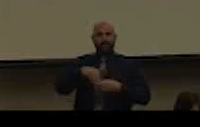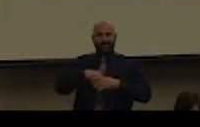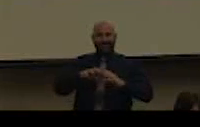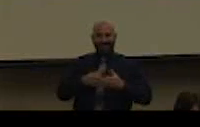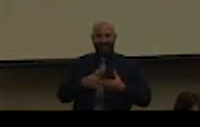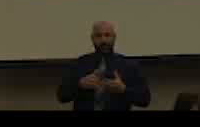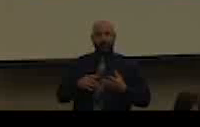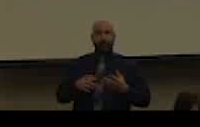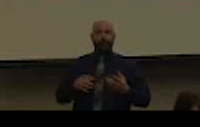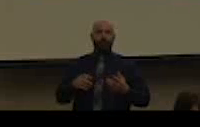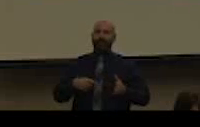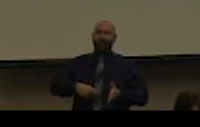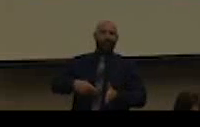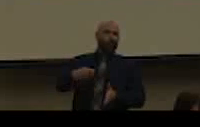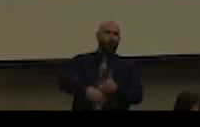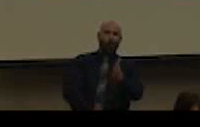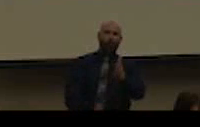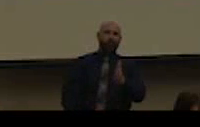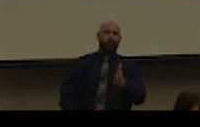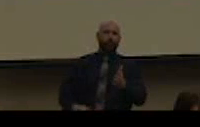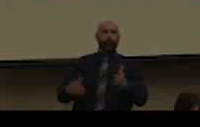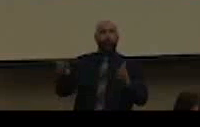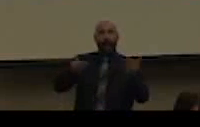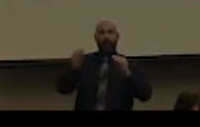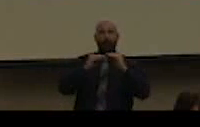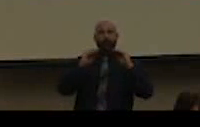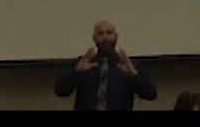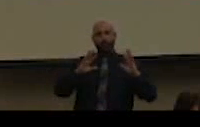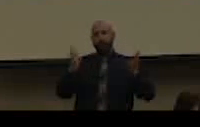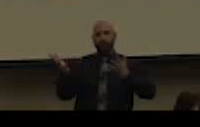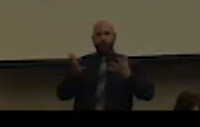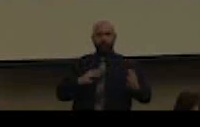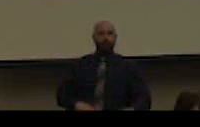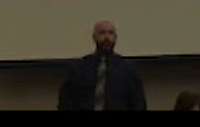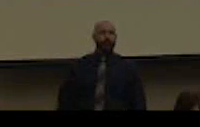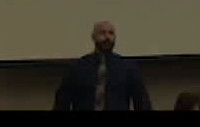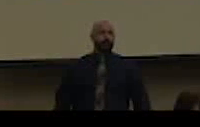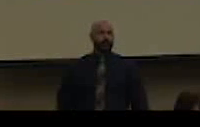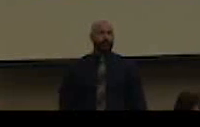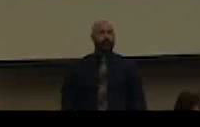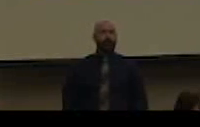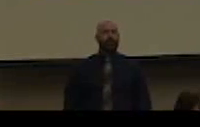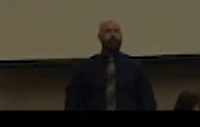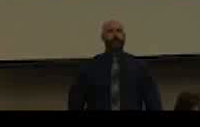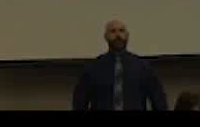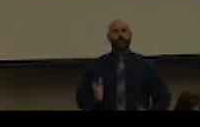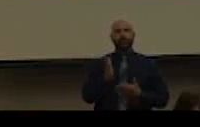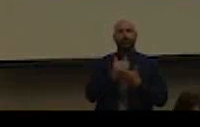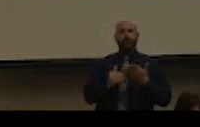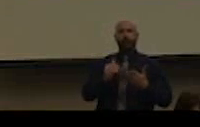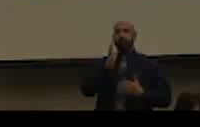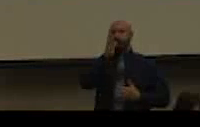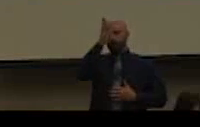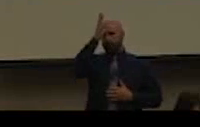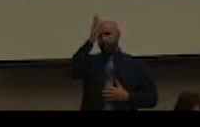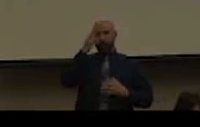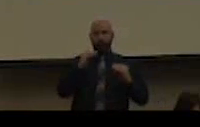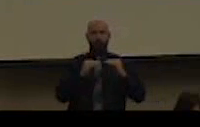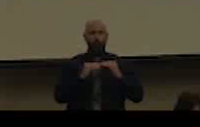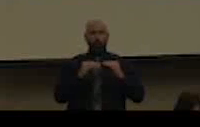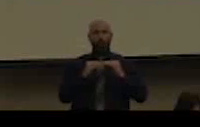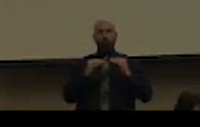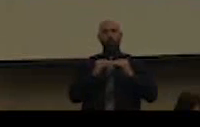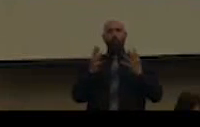it costs a lot more money. And so I think parents are somewhat more informed, some parents are more informed and they're looking for that